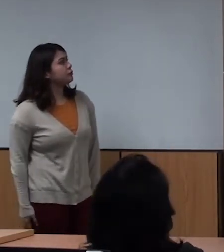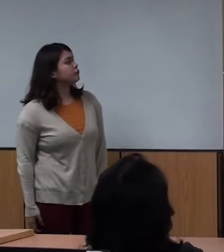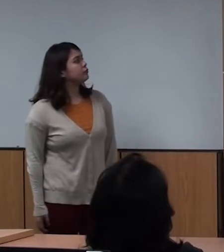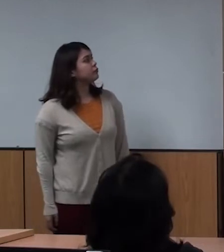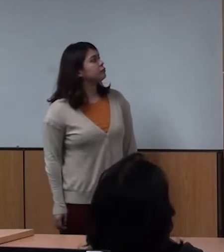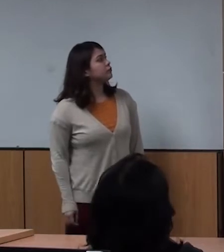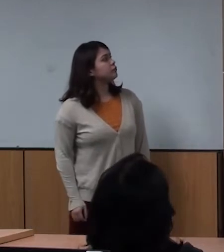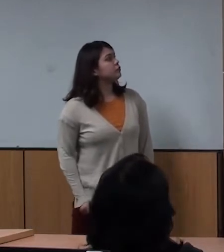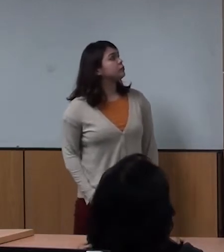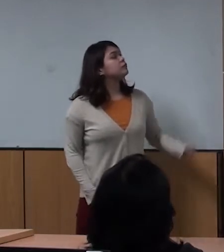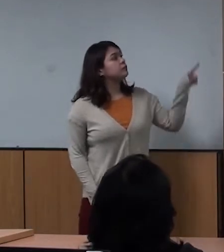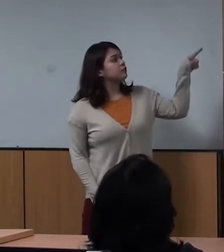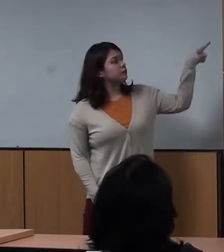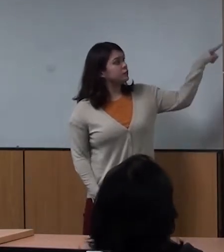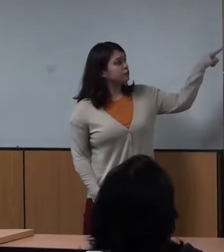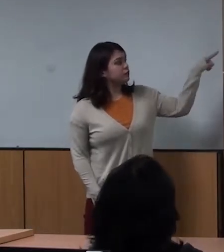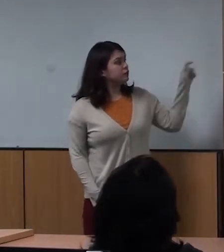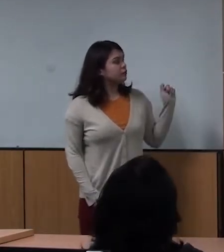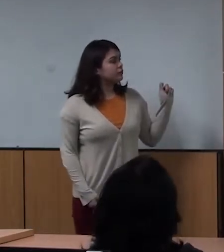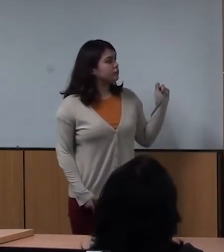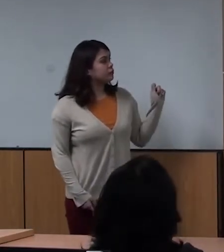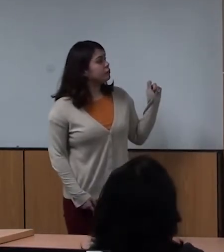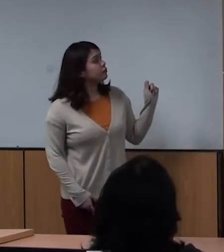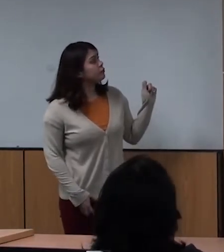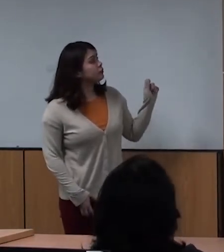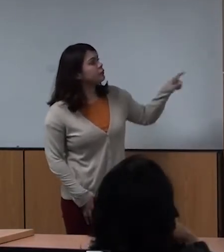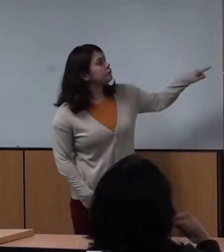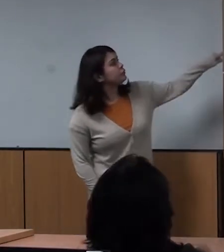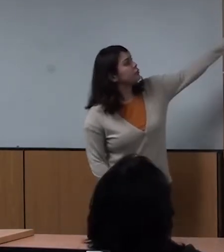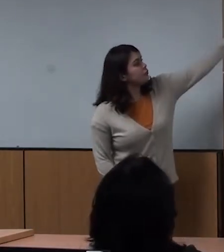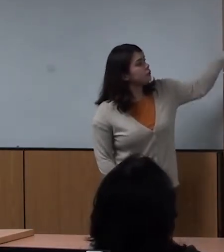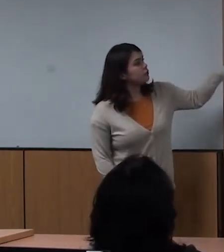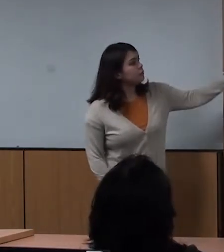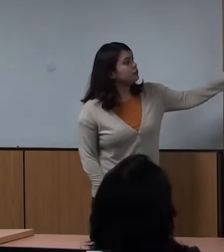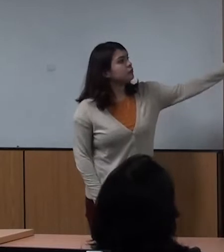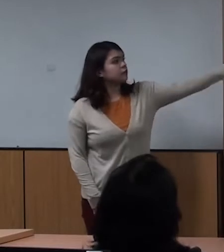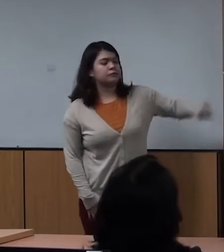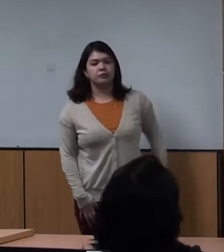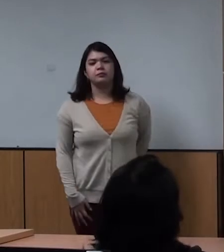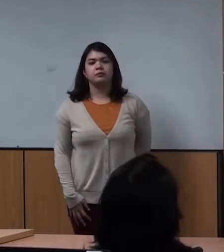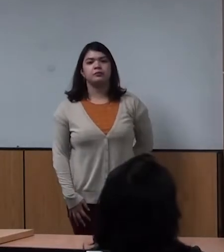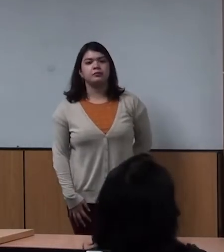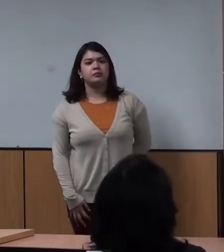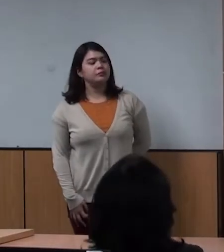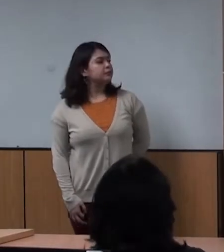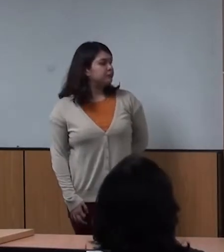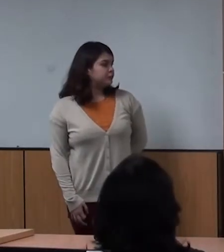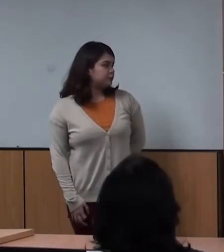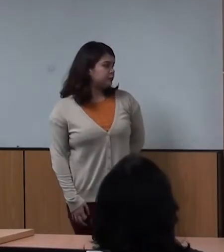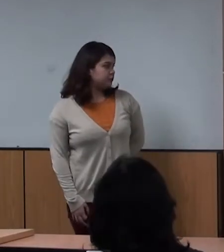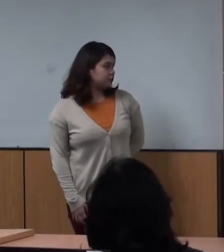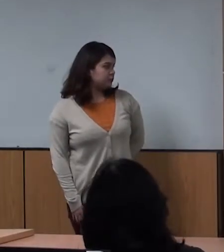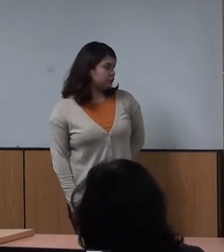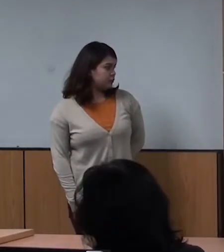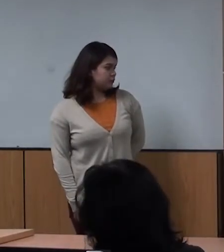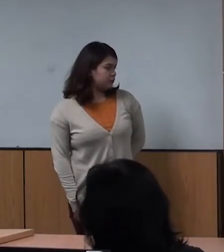regard assessment as learning and assessment for learning, we are referring to formative assessments. But when